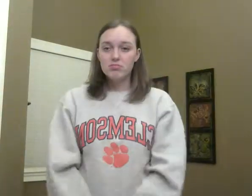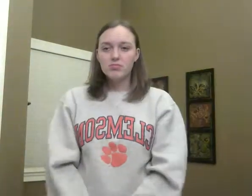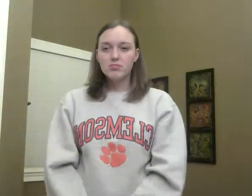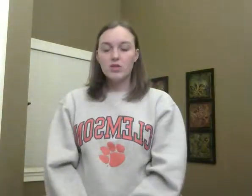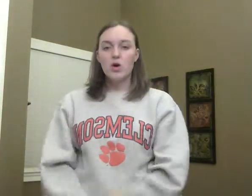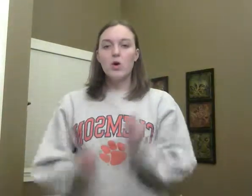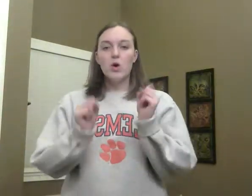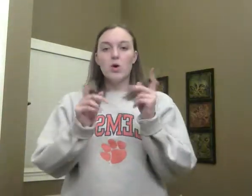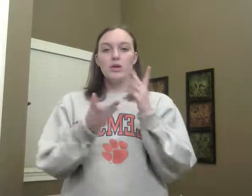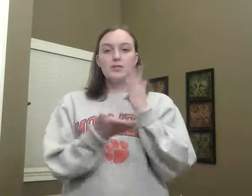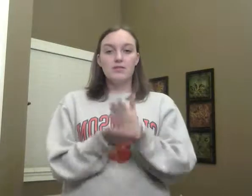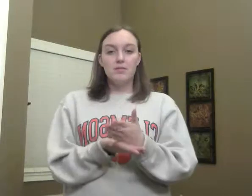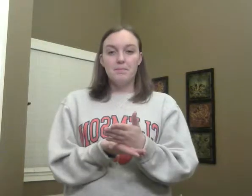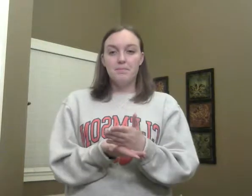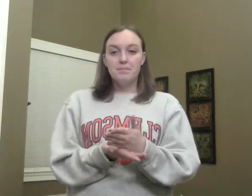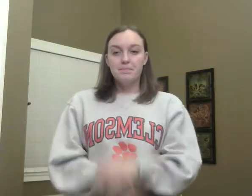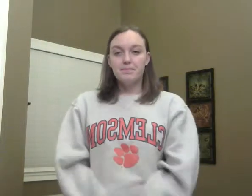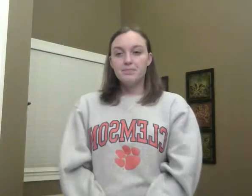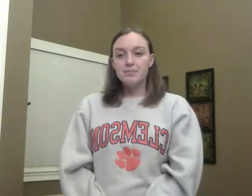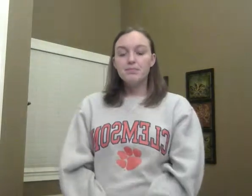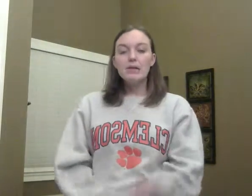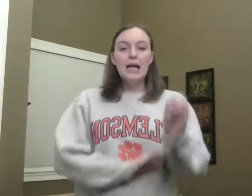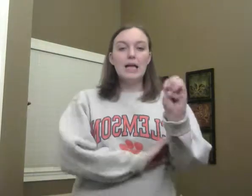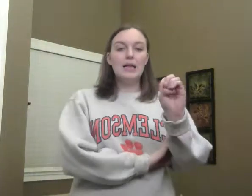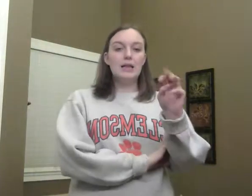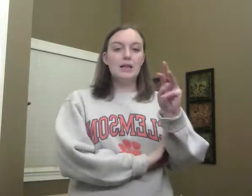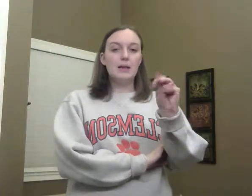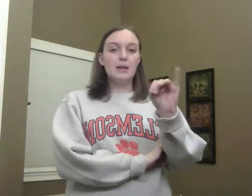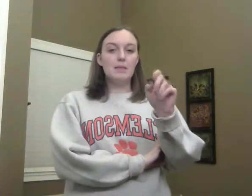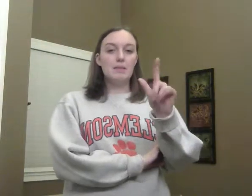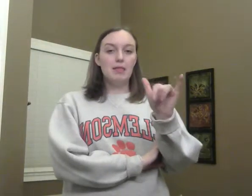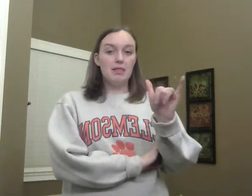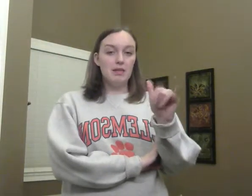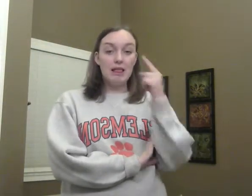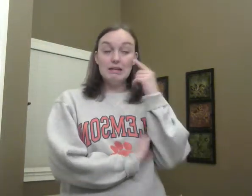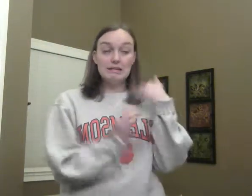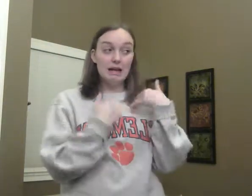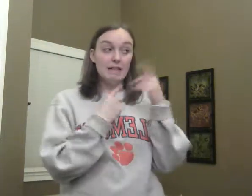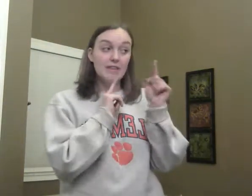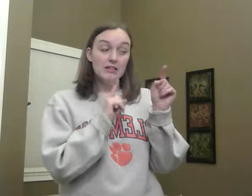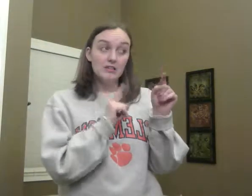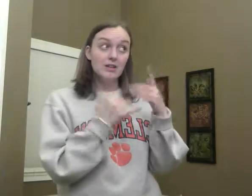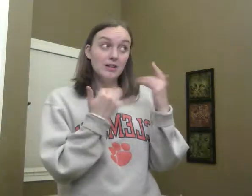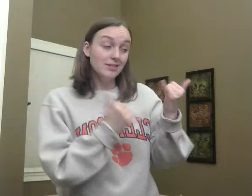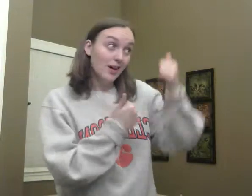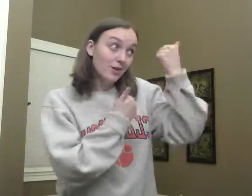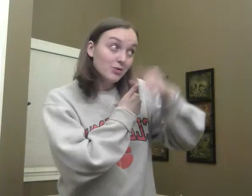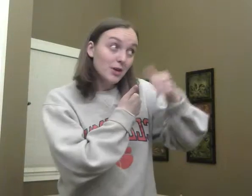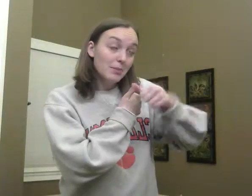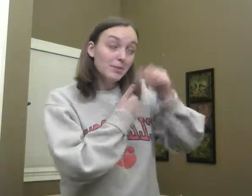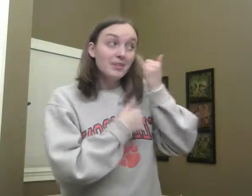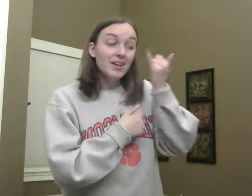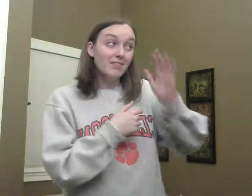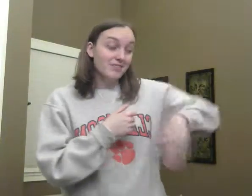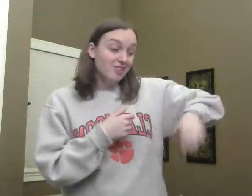stop. Emily's group up here thinks they have the answers. Now remember, if your group didn't get to it, you need to